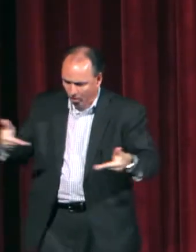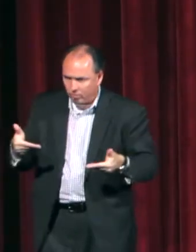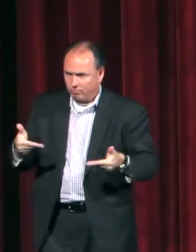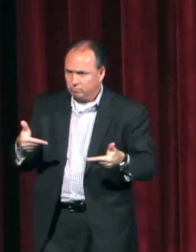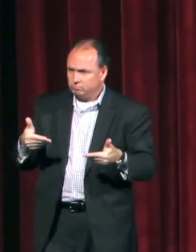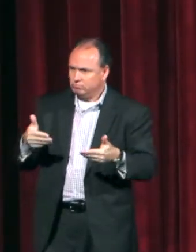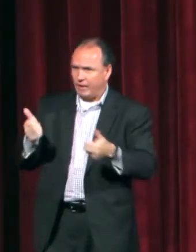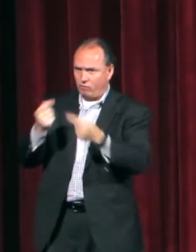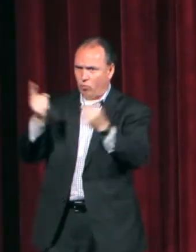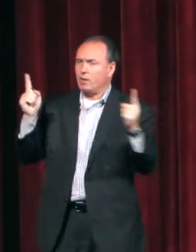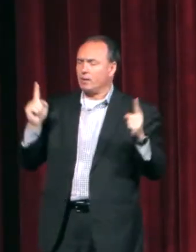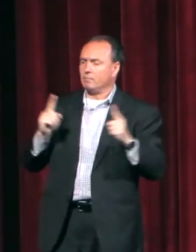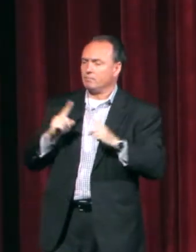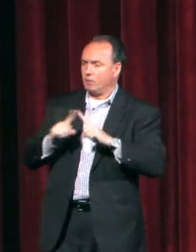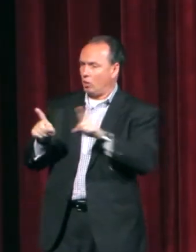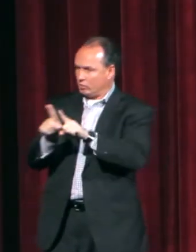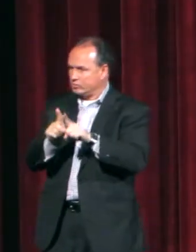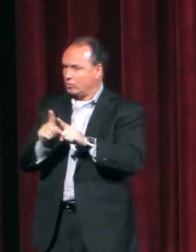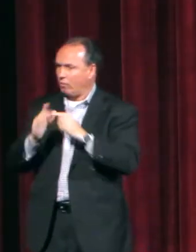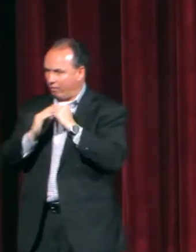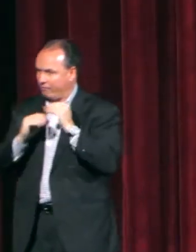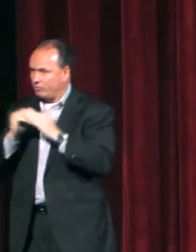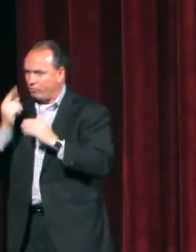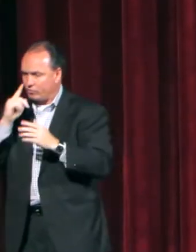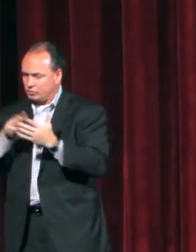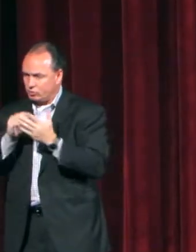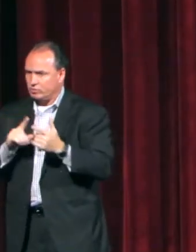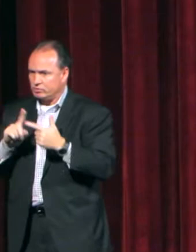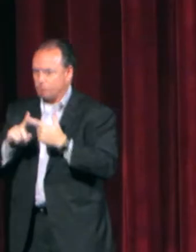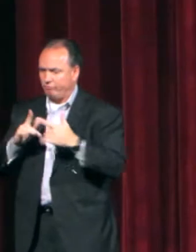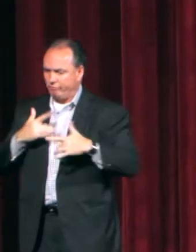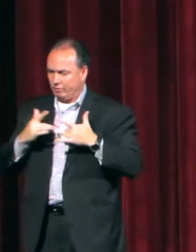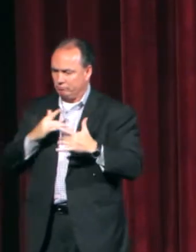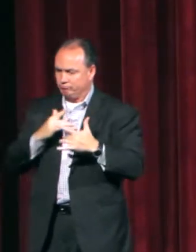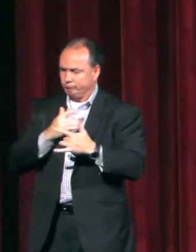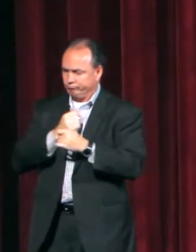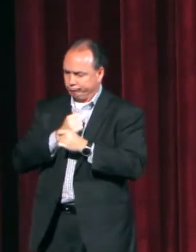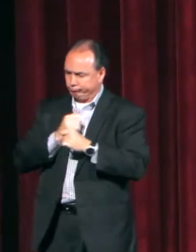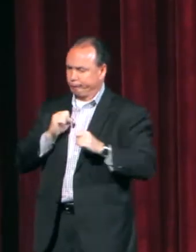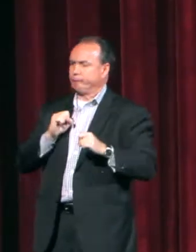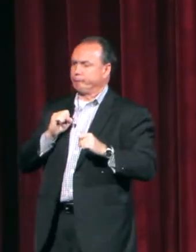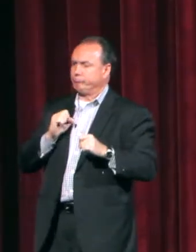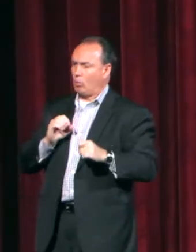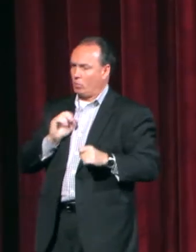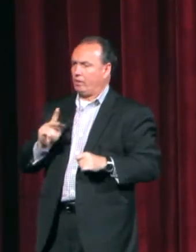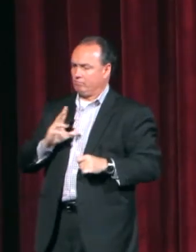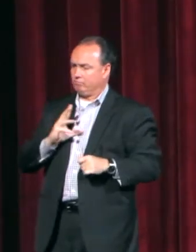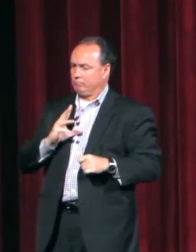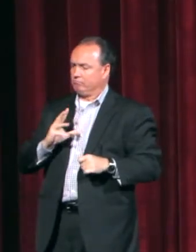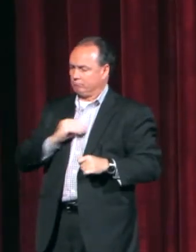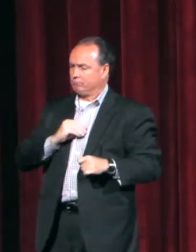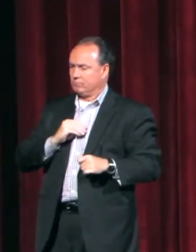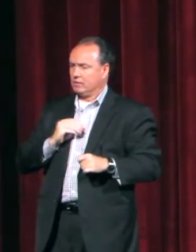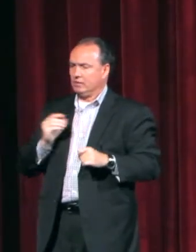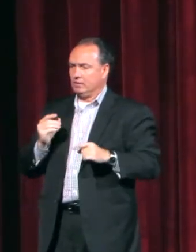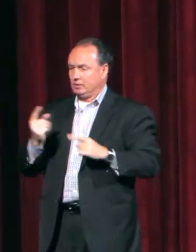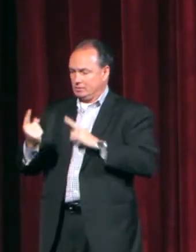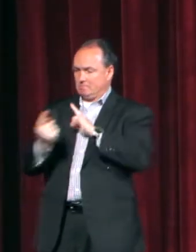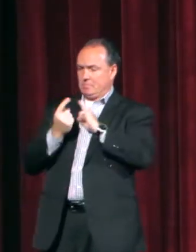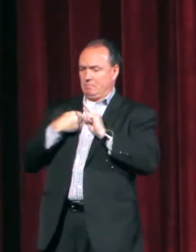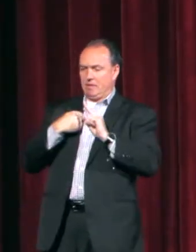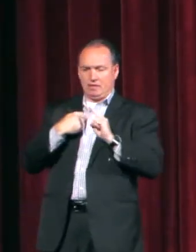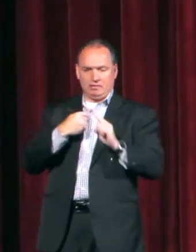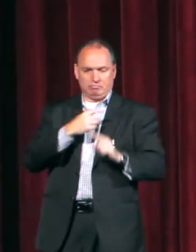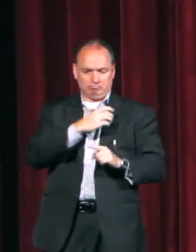environment, and as well as one that would be comfortable for students to be okay with coming to myself, coming